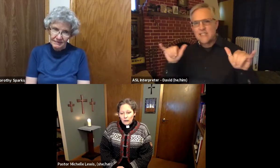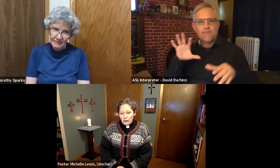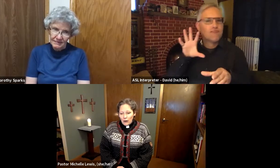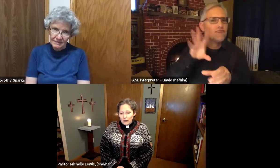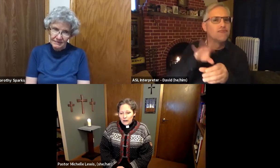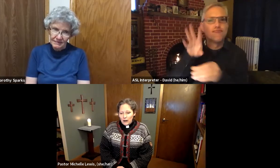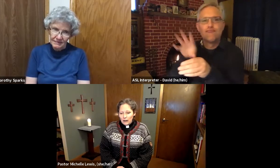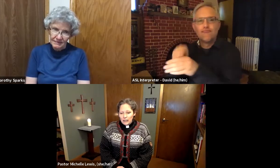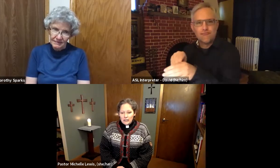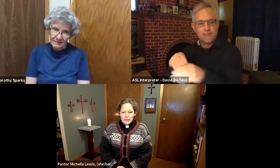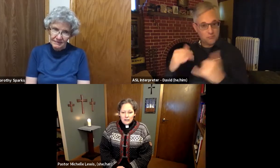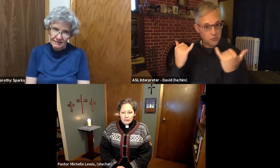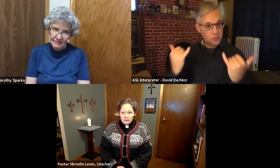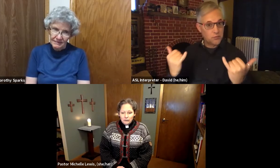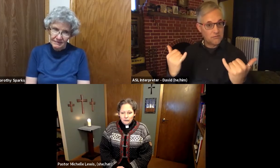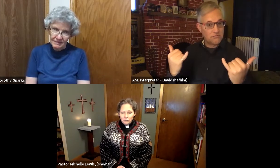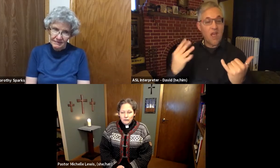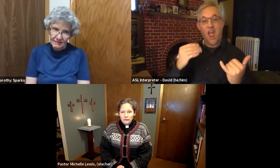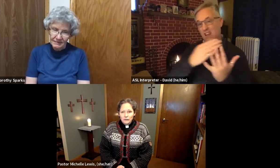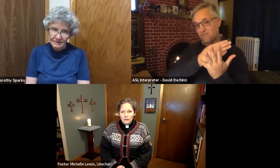and throughout the holiday season.